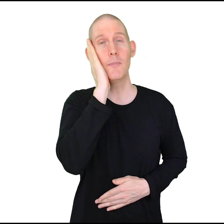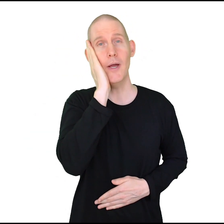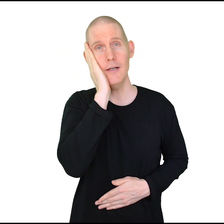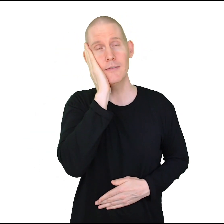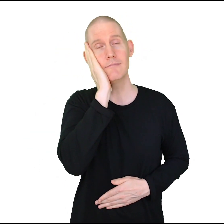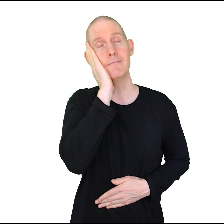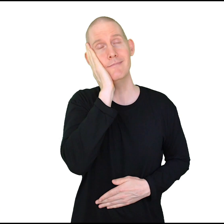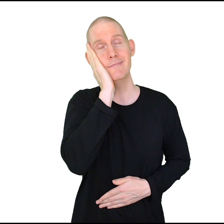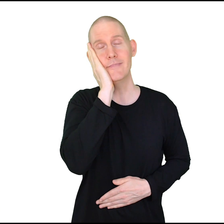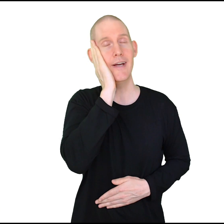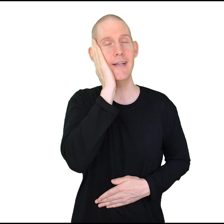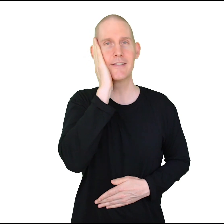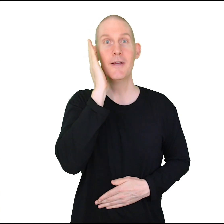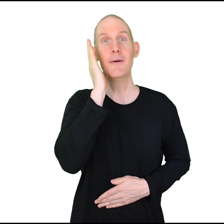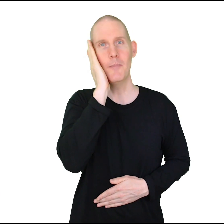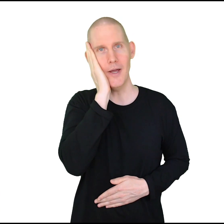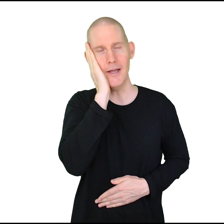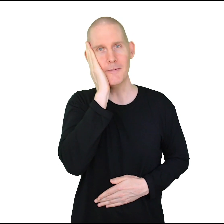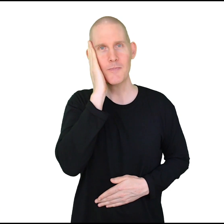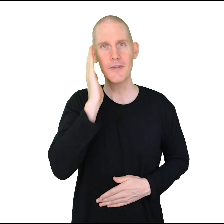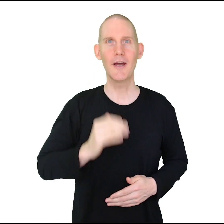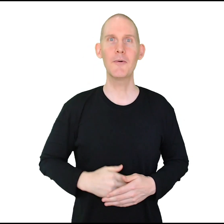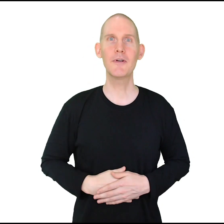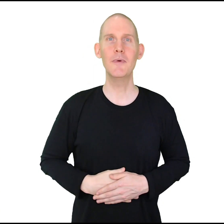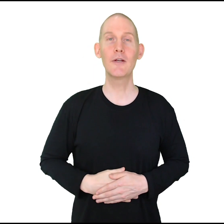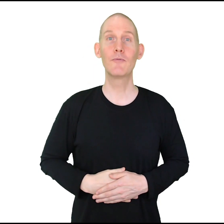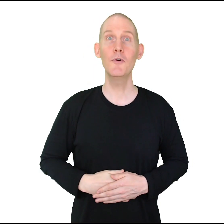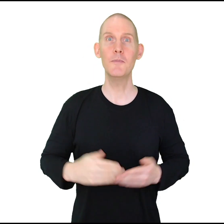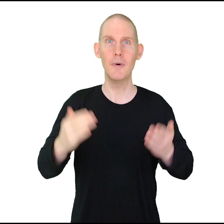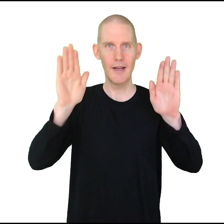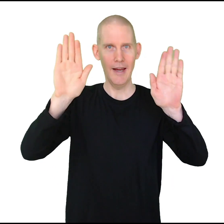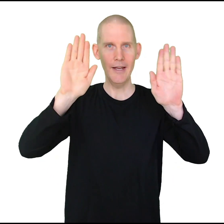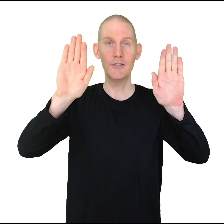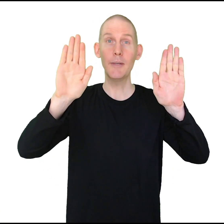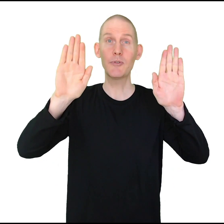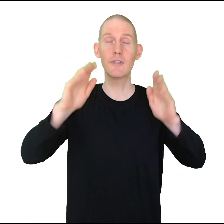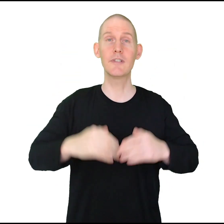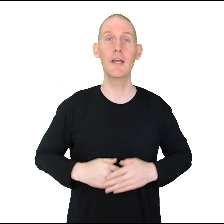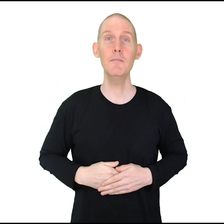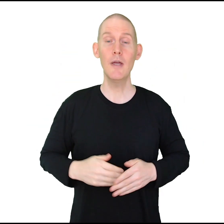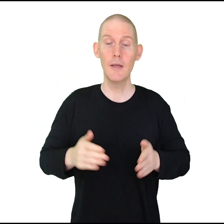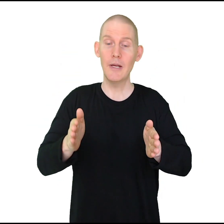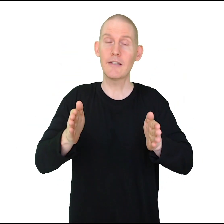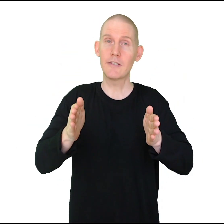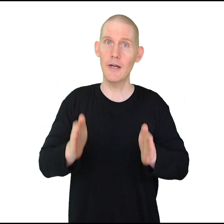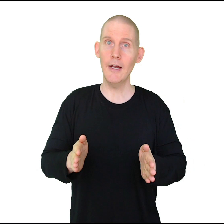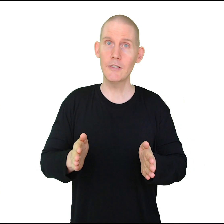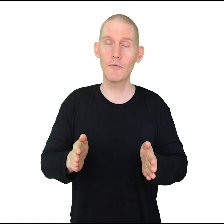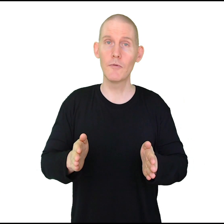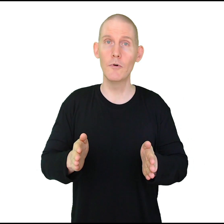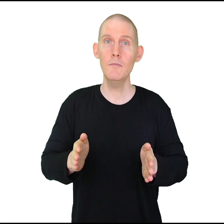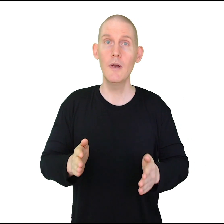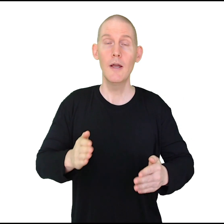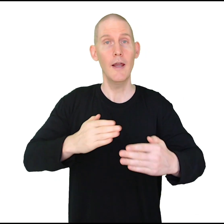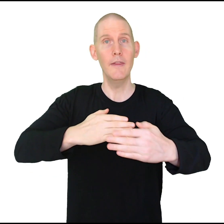bed. Nice. Bed. Now we're going to make room. Hand shapes are the same. Make the sides of the room, and then